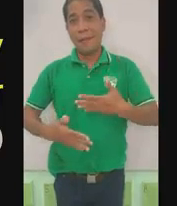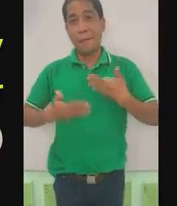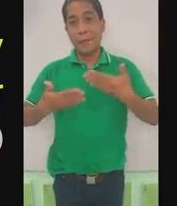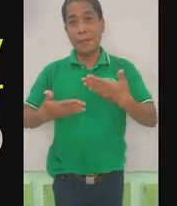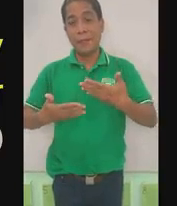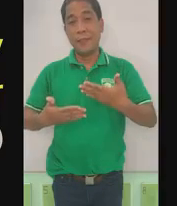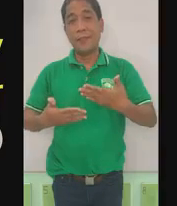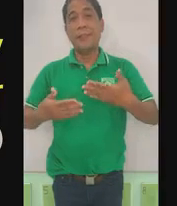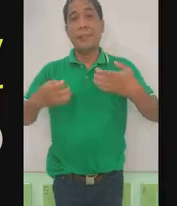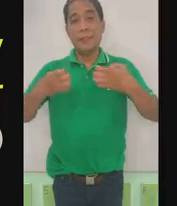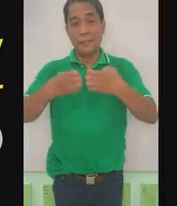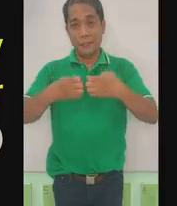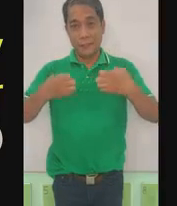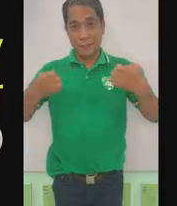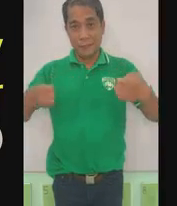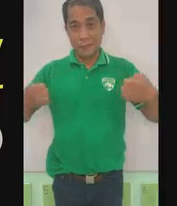happy easter